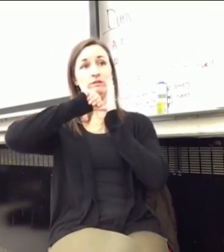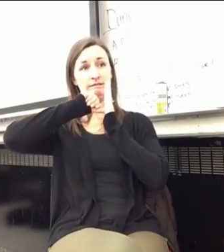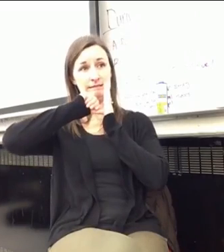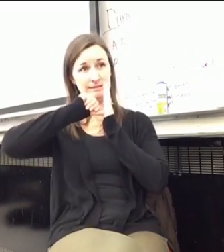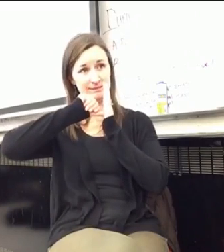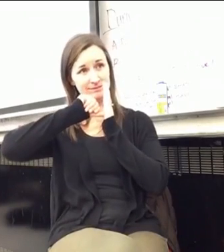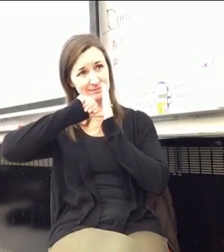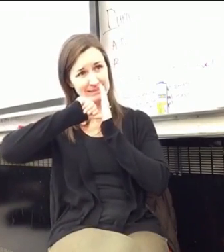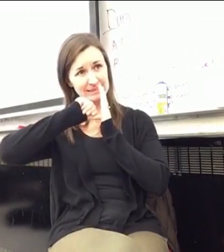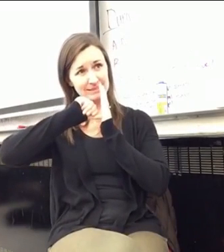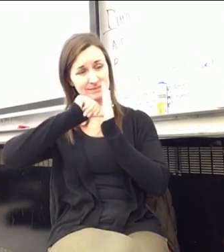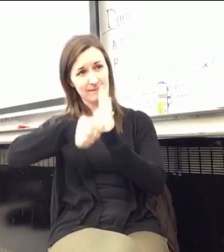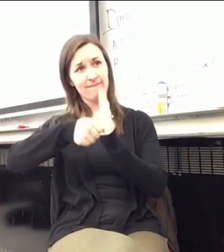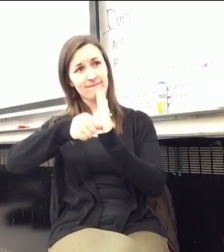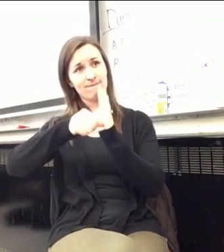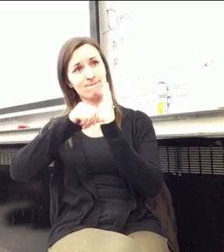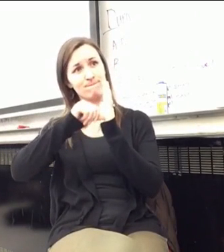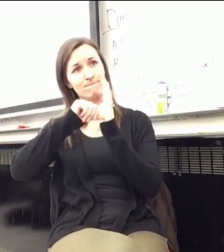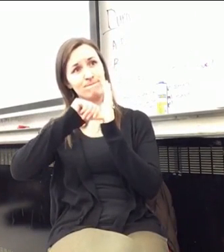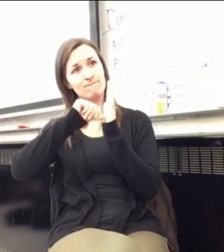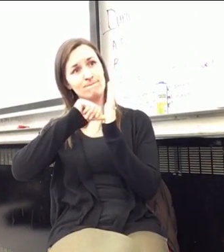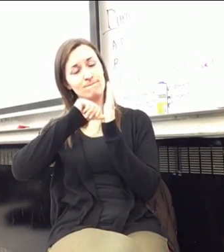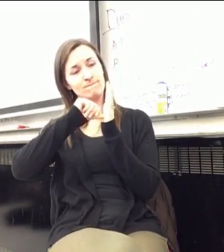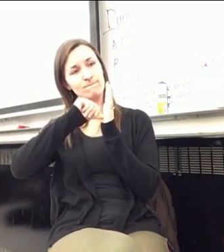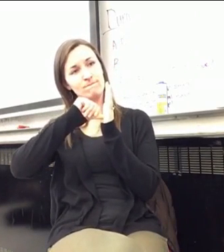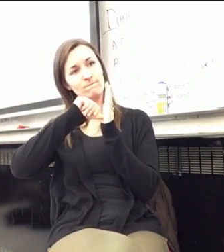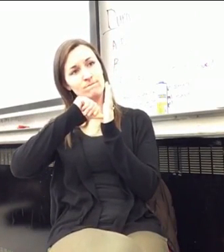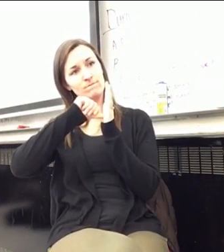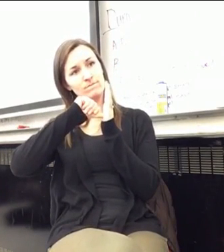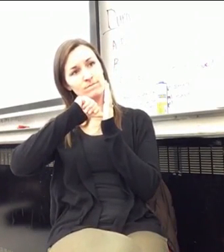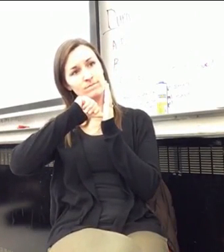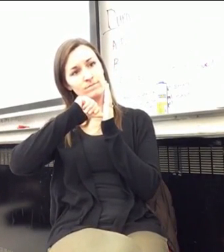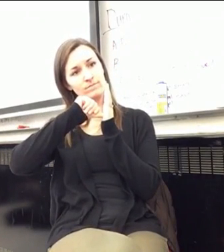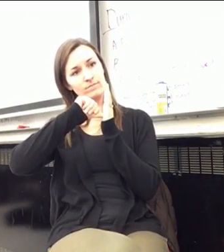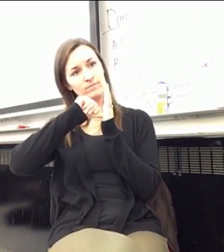and say must know amendments for the AP exam.